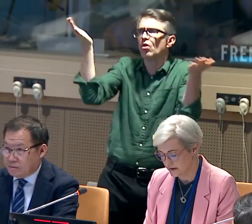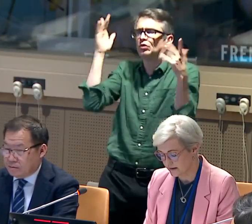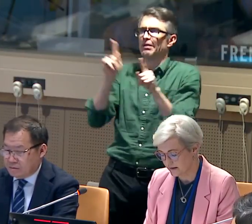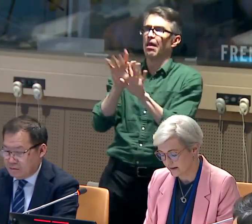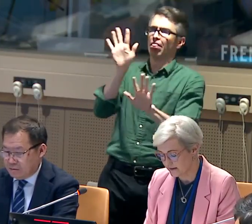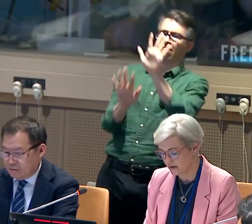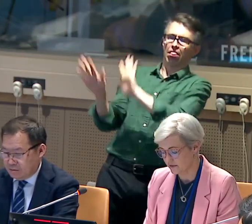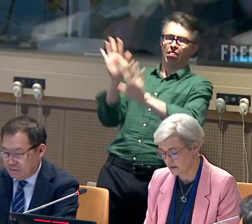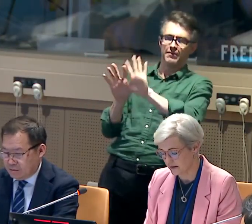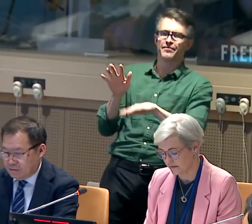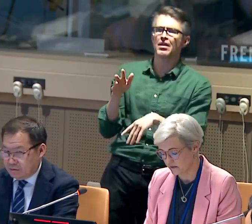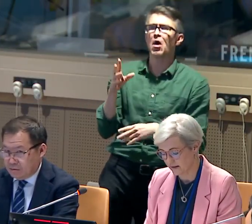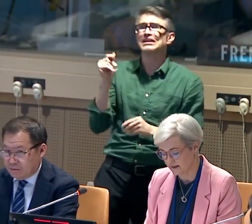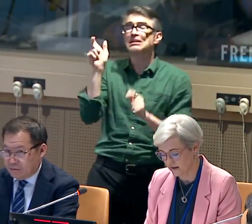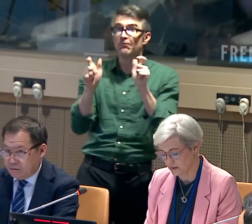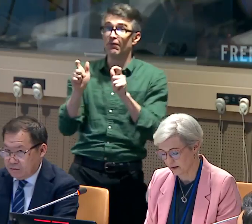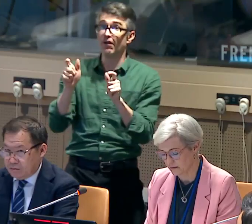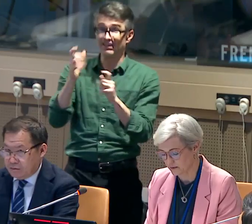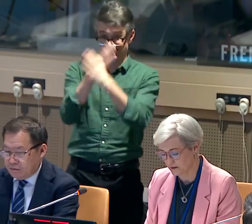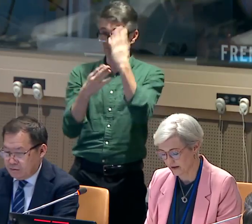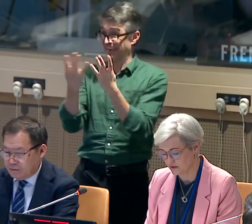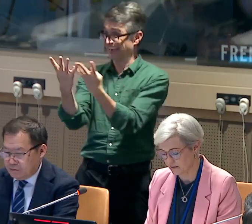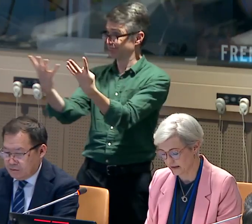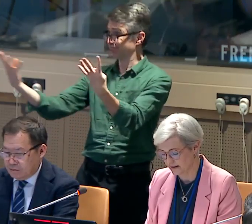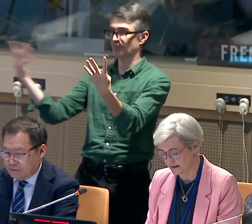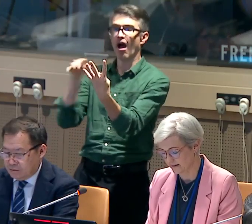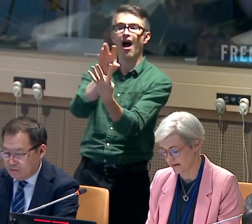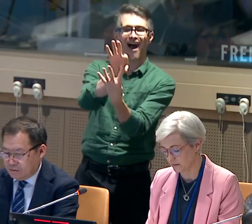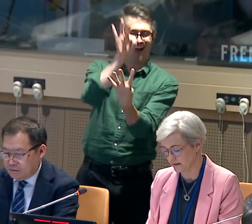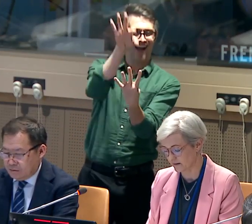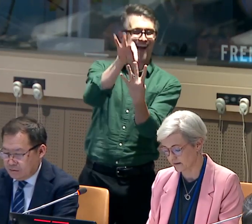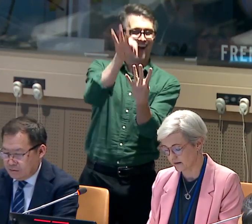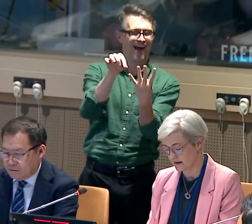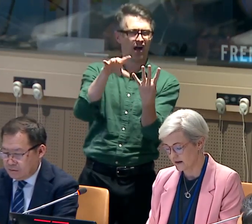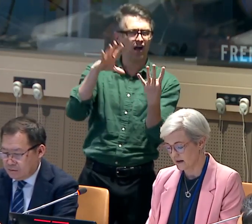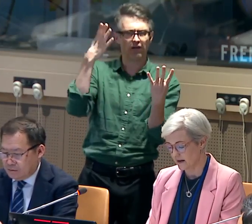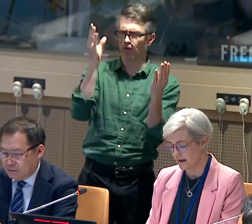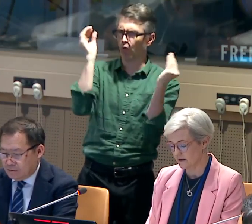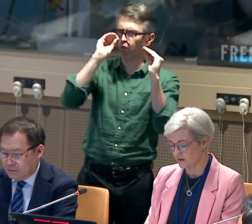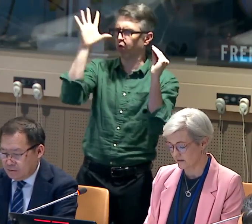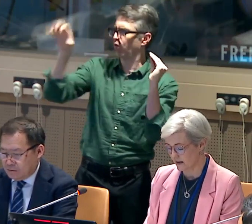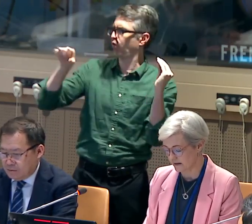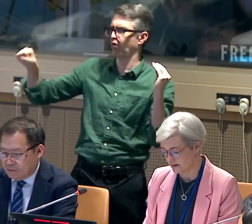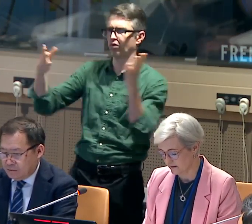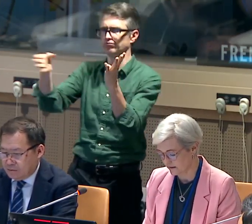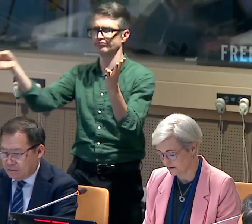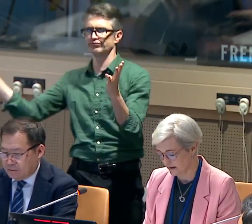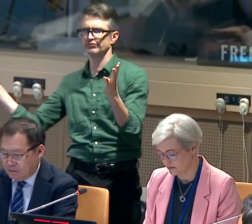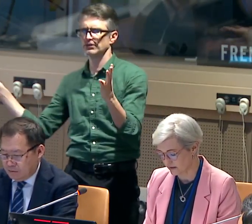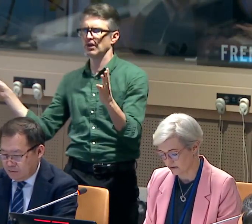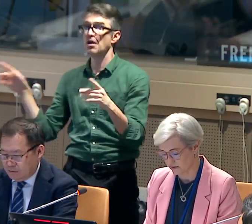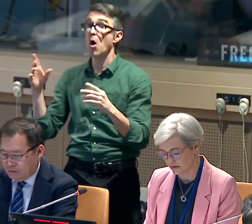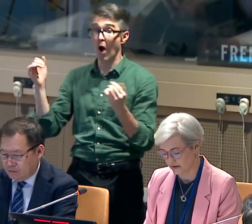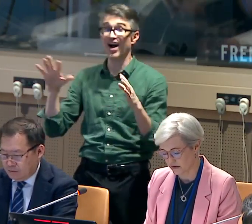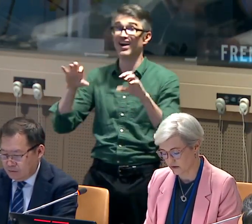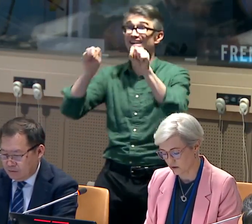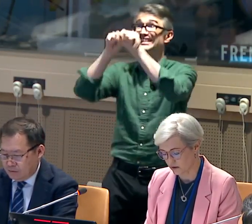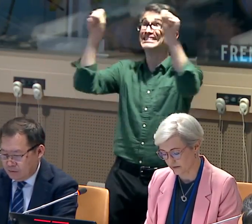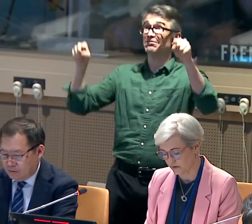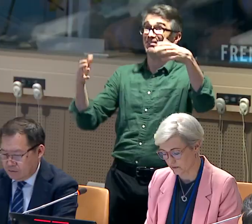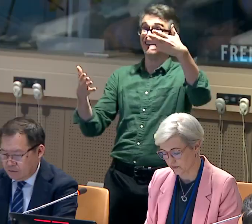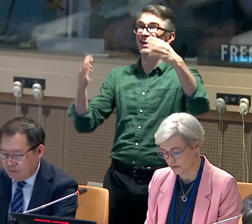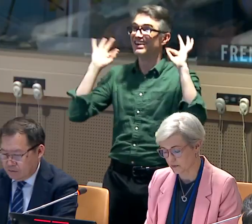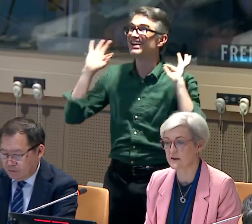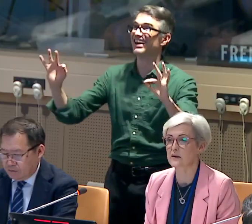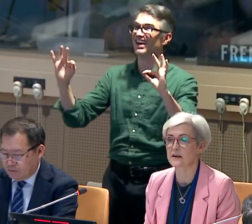with disabilities and their families face heavy paperwork and repeated assessments. As a result, scarce resources are not